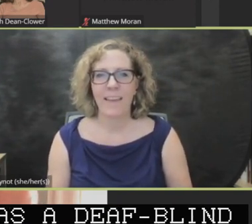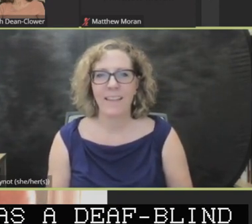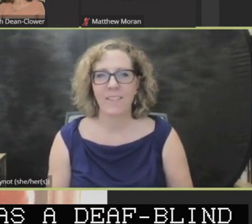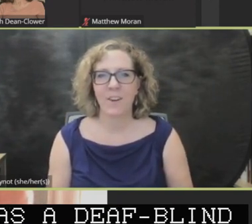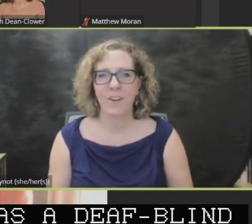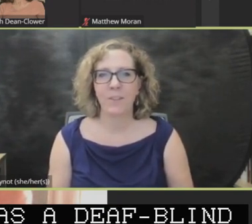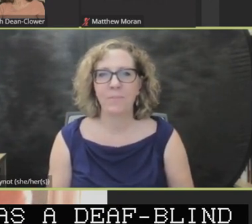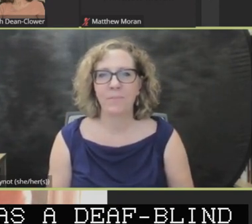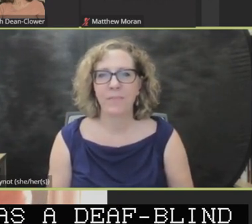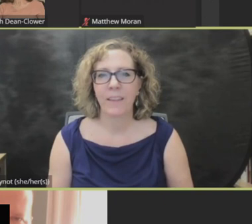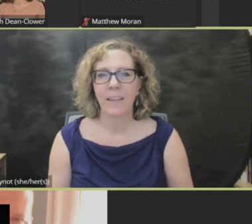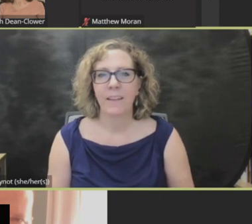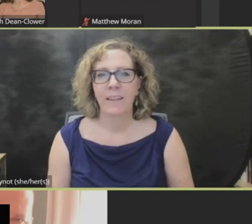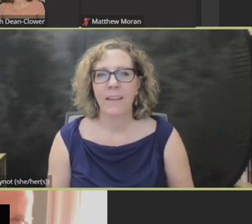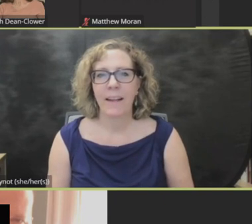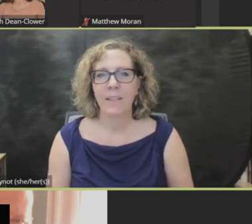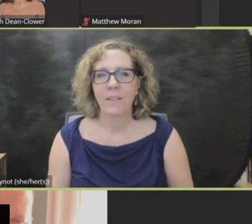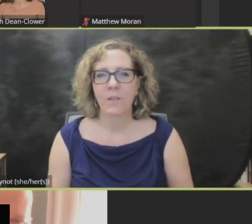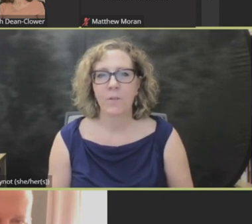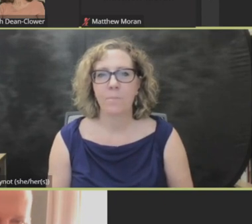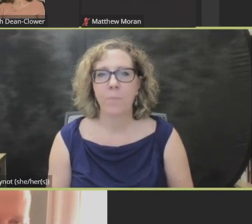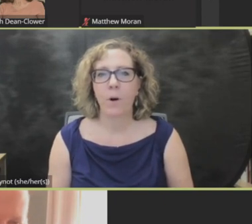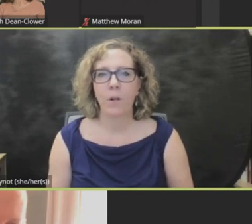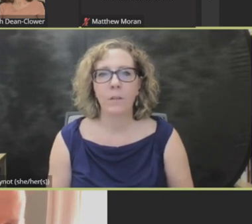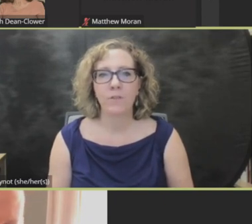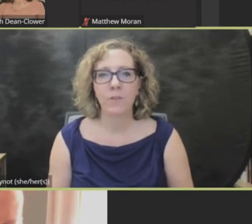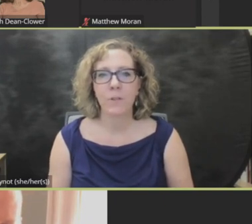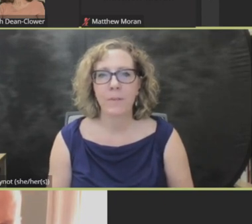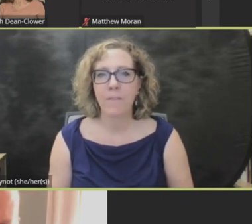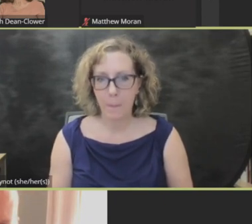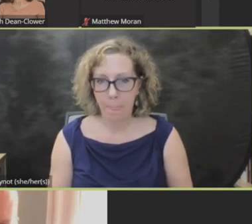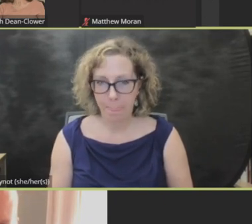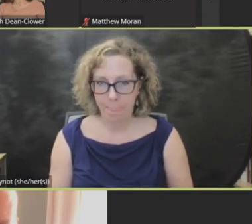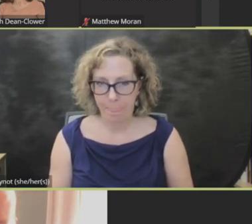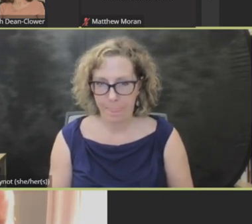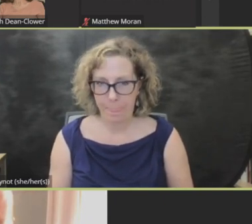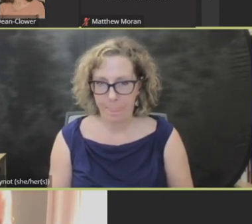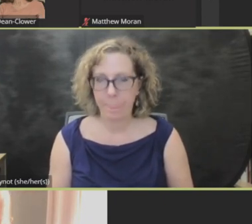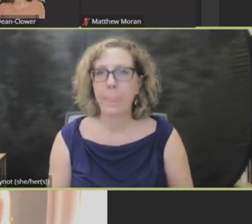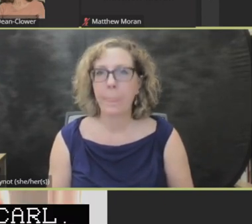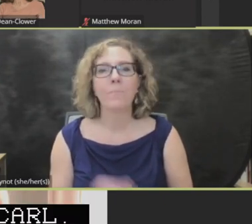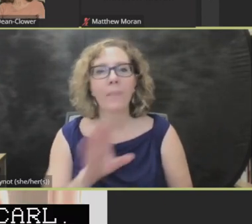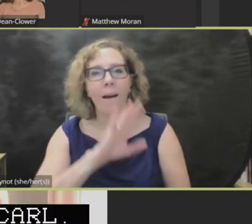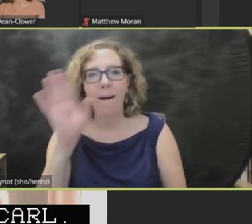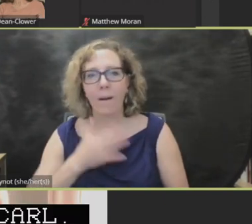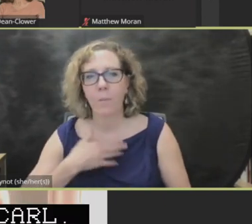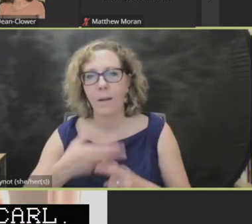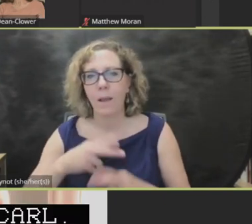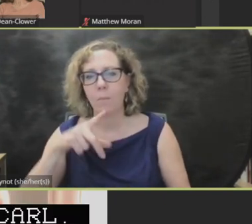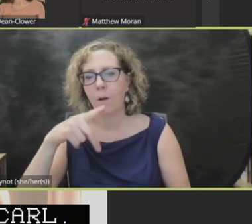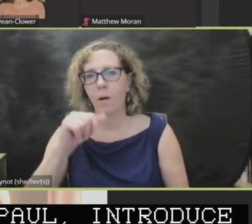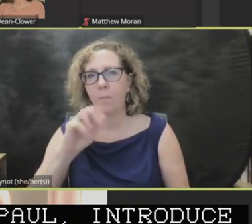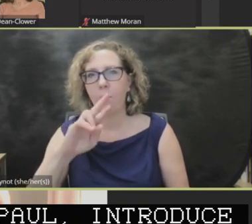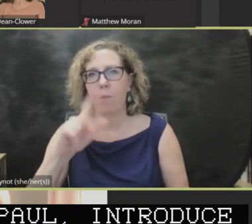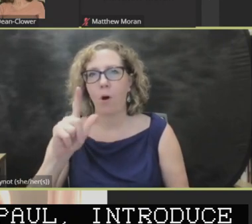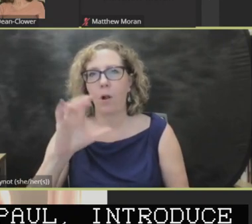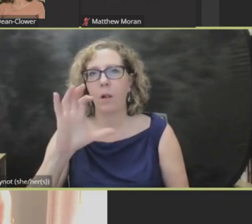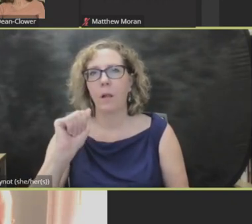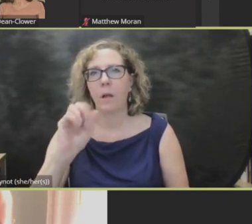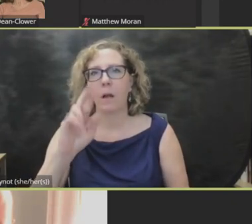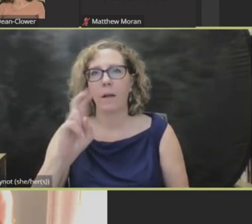Okay, thanks, Carl. Next, could Paul introduce himself? Hi, my name is Paul Caron. I serve as